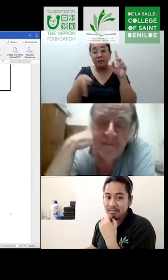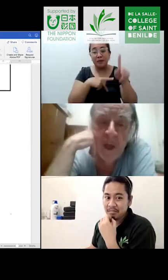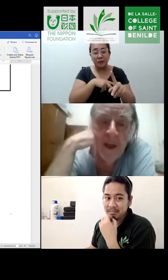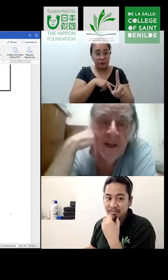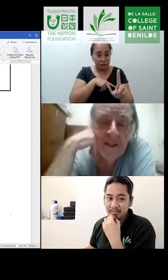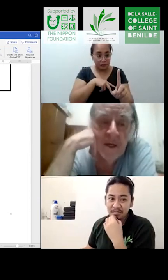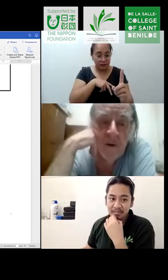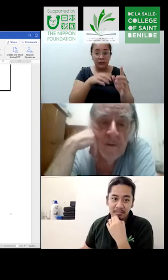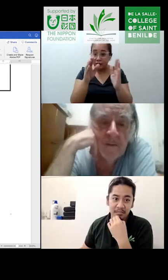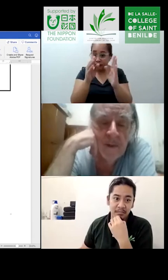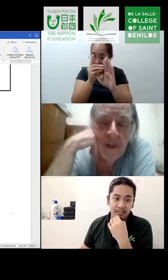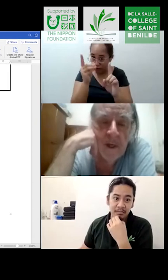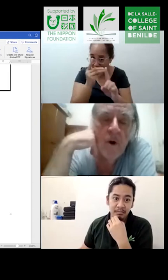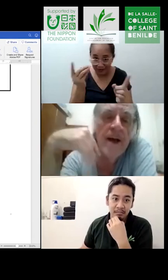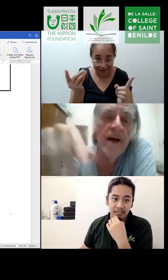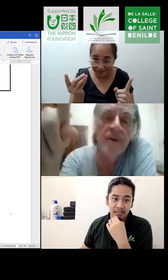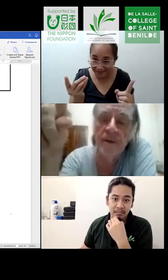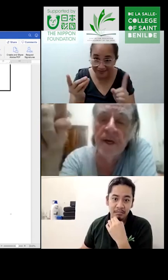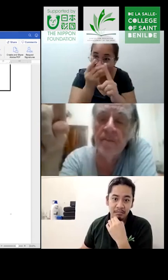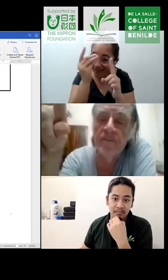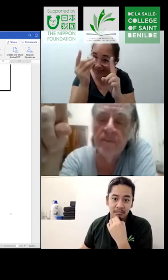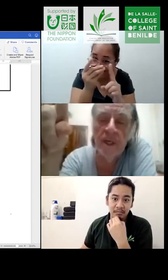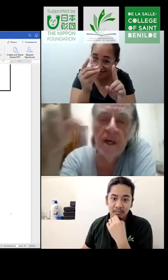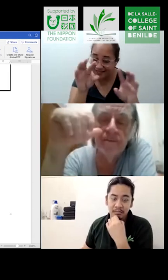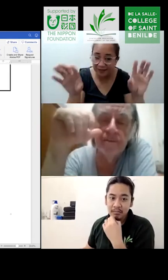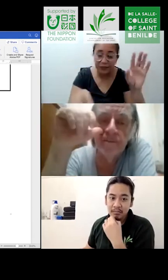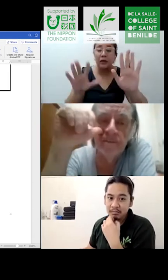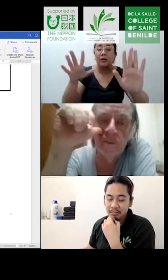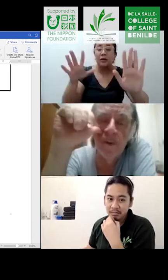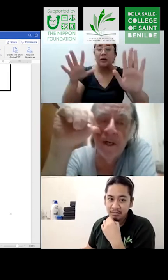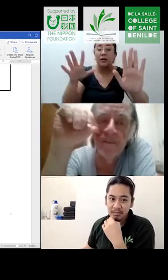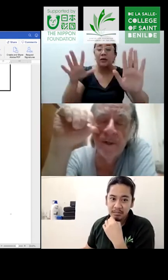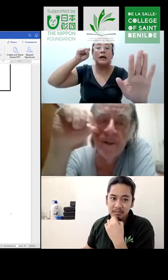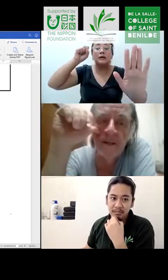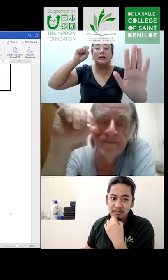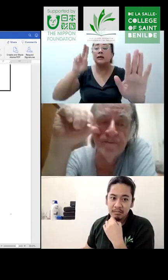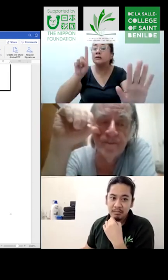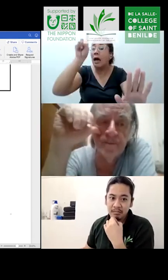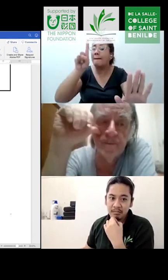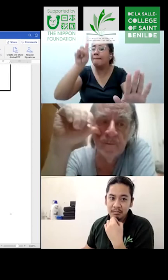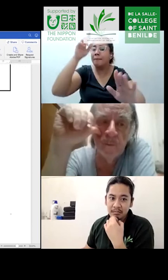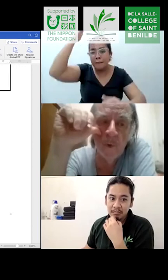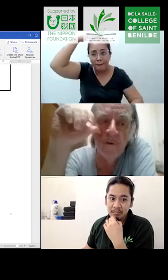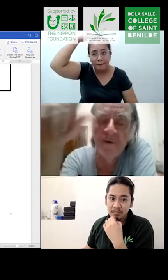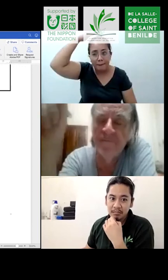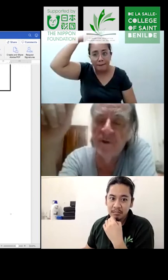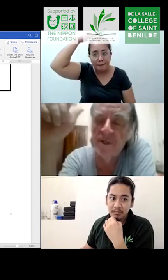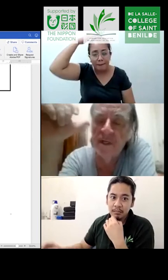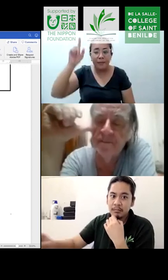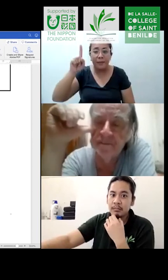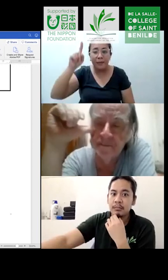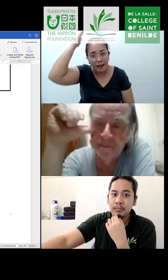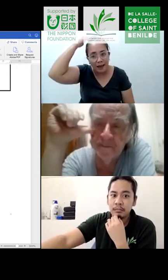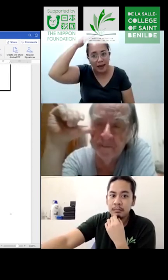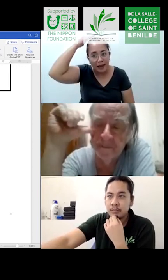dictionary. So go back up to the top, Shock. Go back up to the top. Your very first